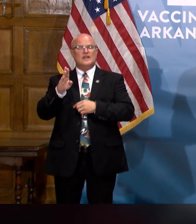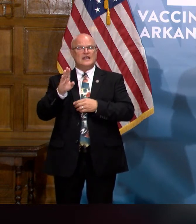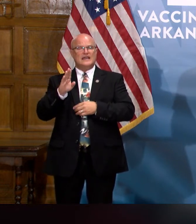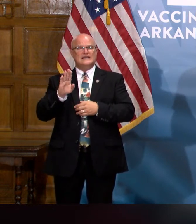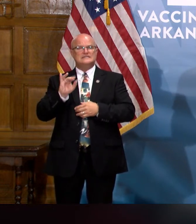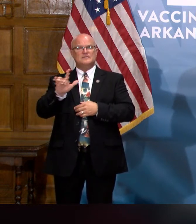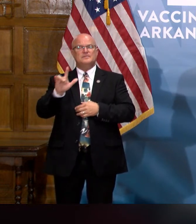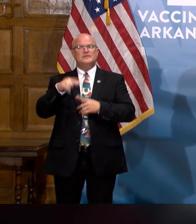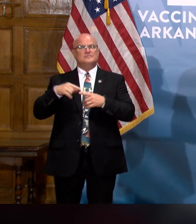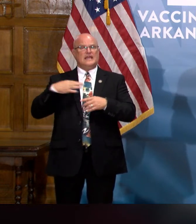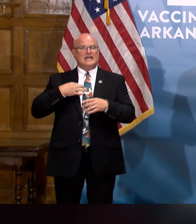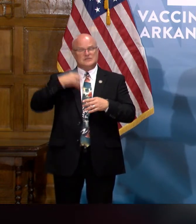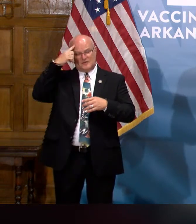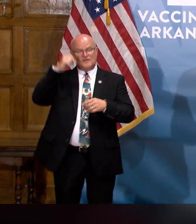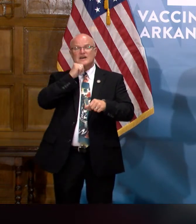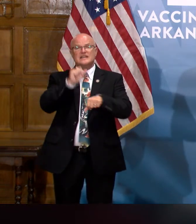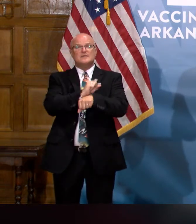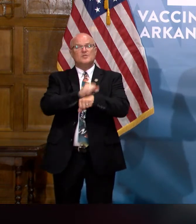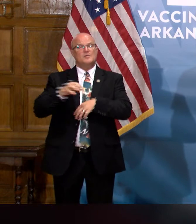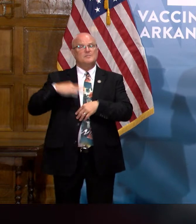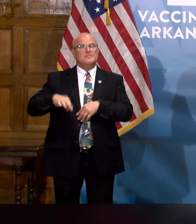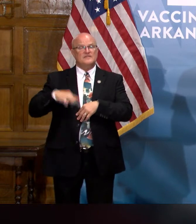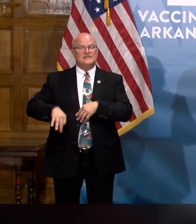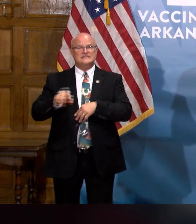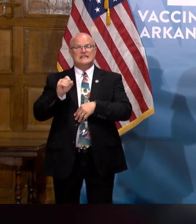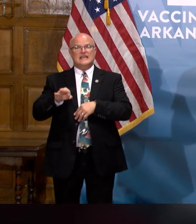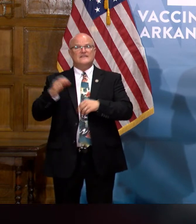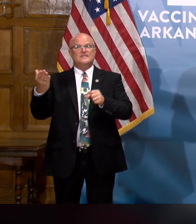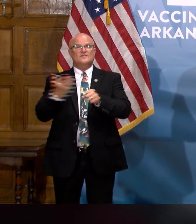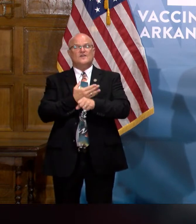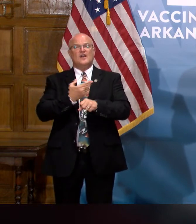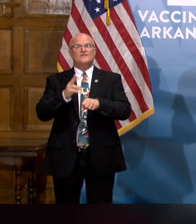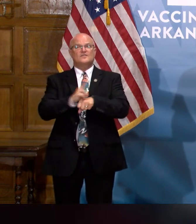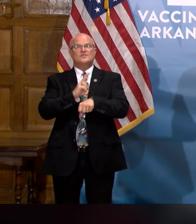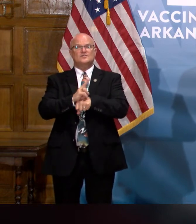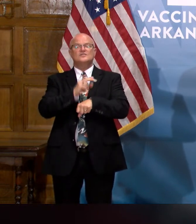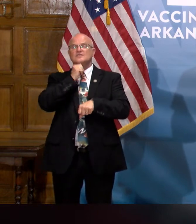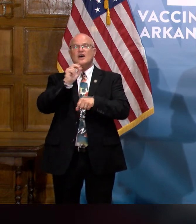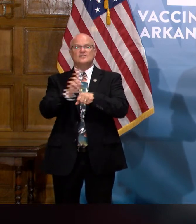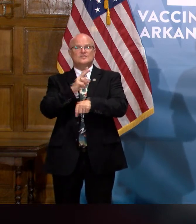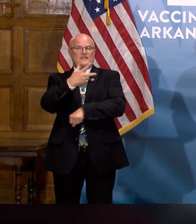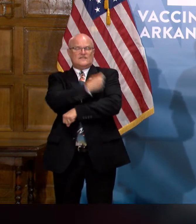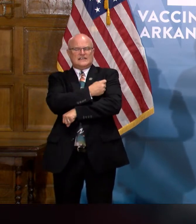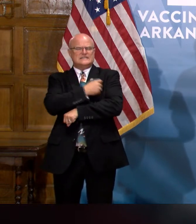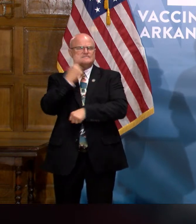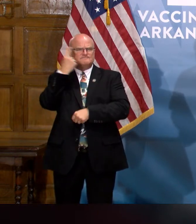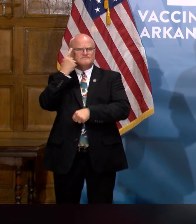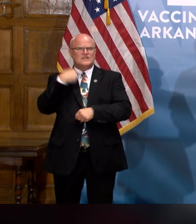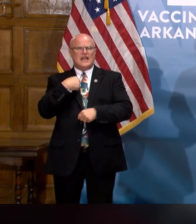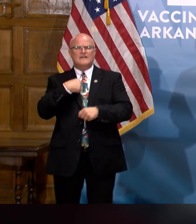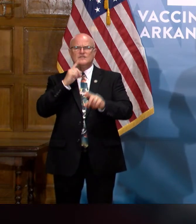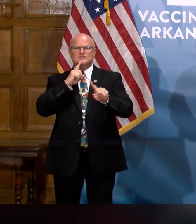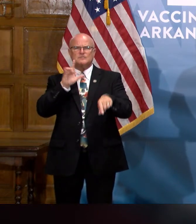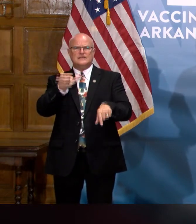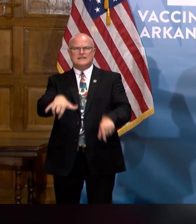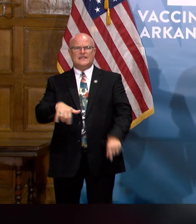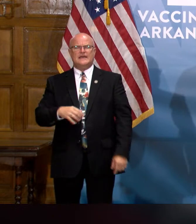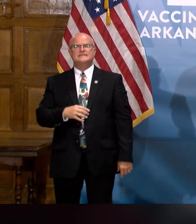to be eligible for unemployment benefits if they're fired for refusing the vaccine. I'm just wondering if you have any response to